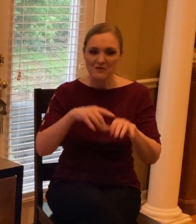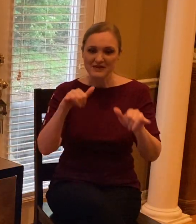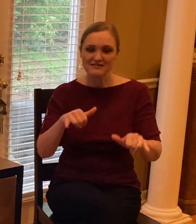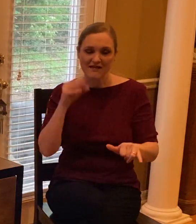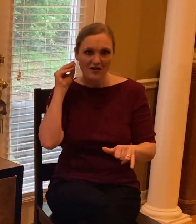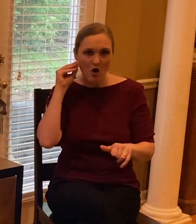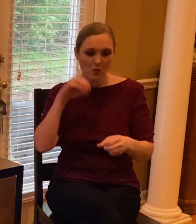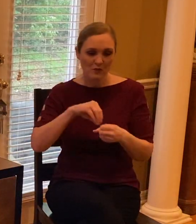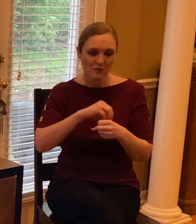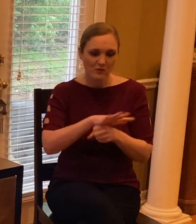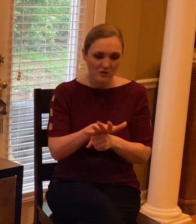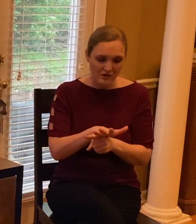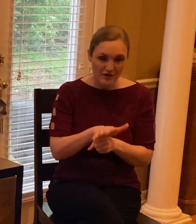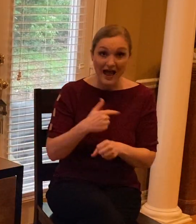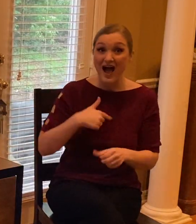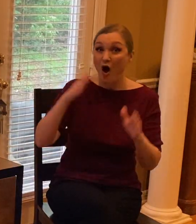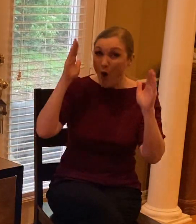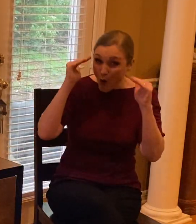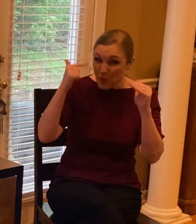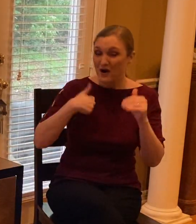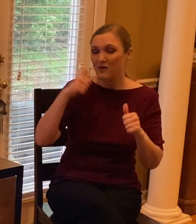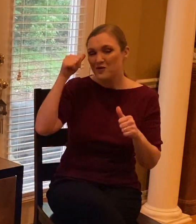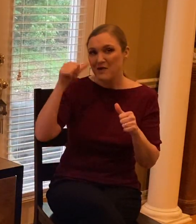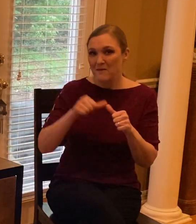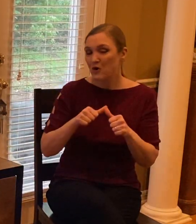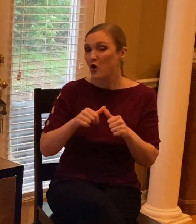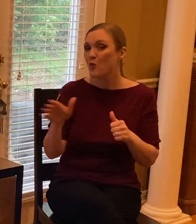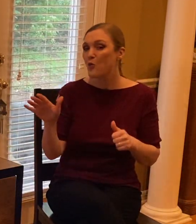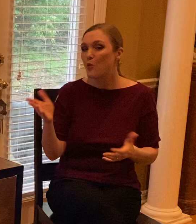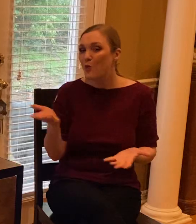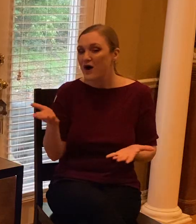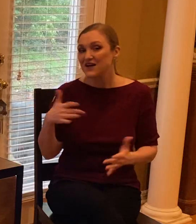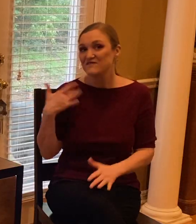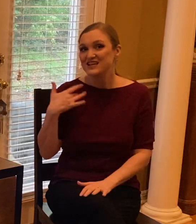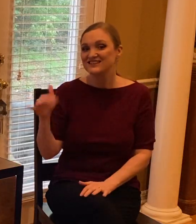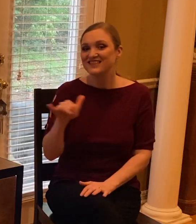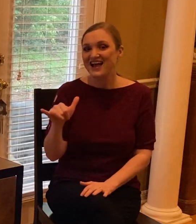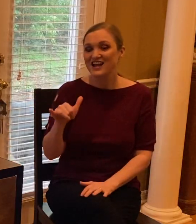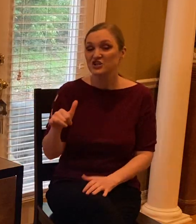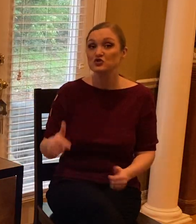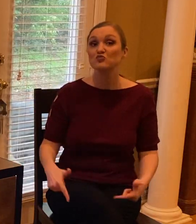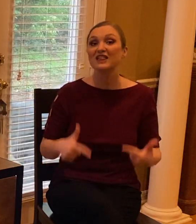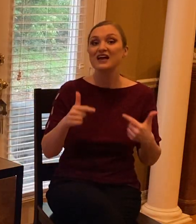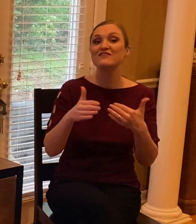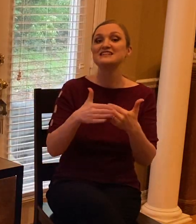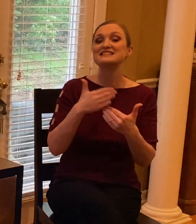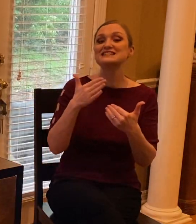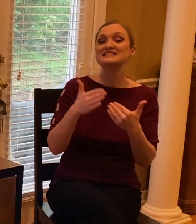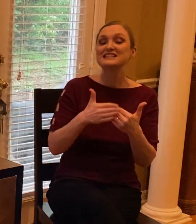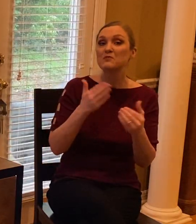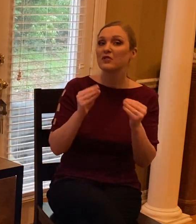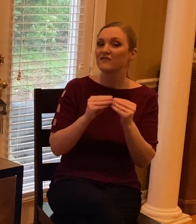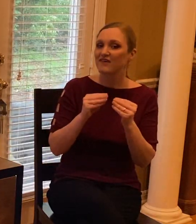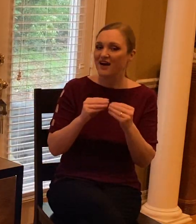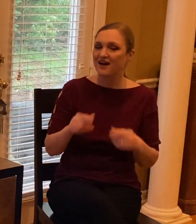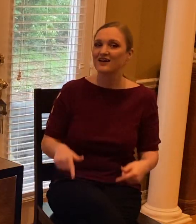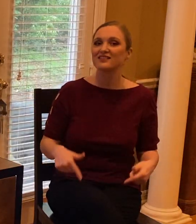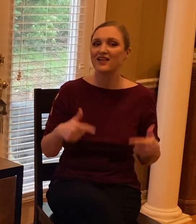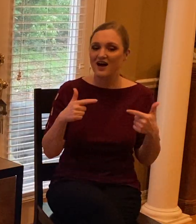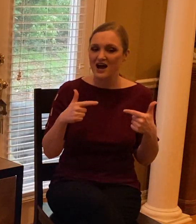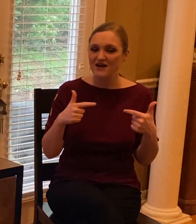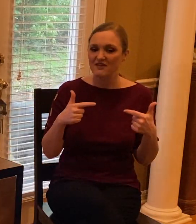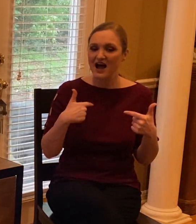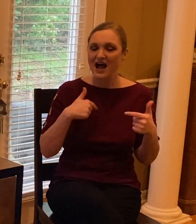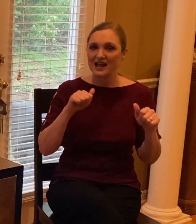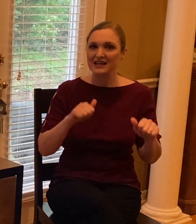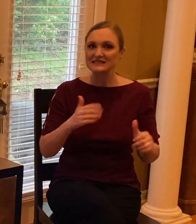this pandemic. I hope that I will remember what it feels like to live a simplified life, to live in an environment where I can